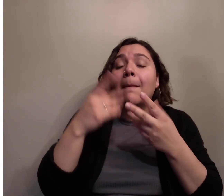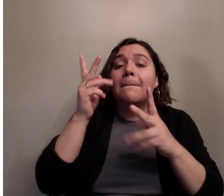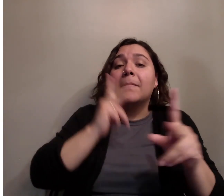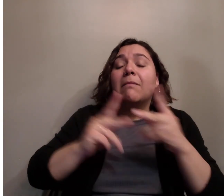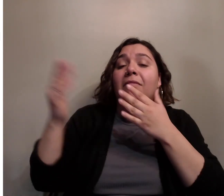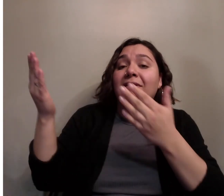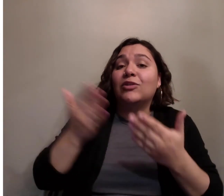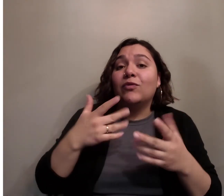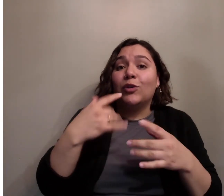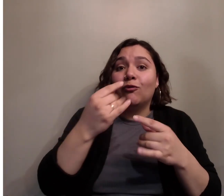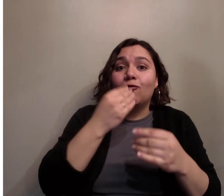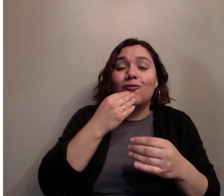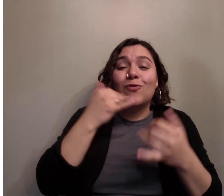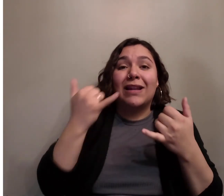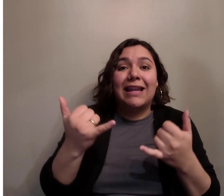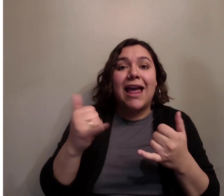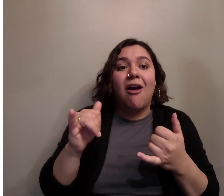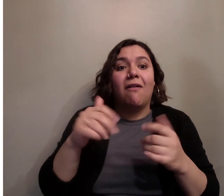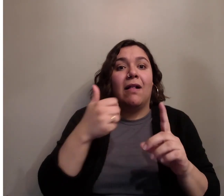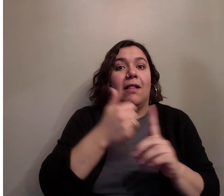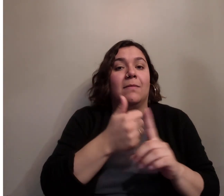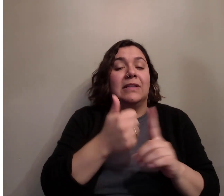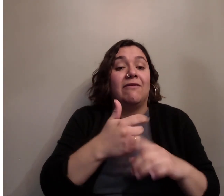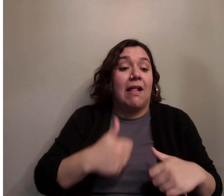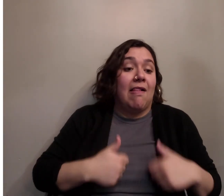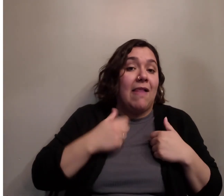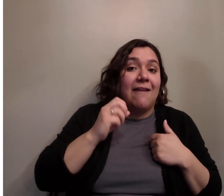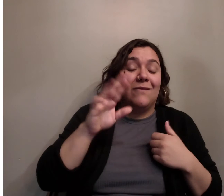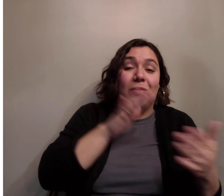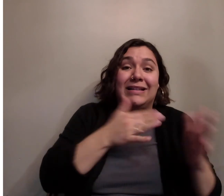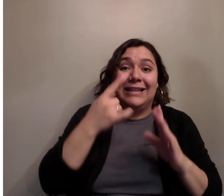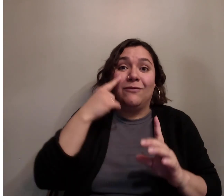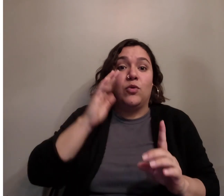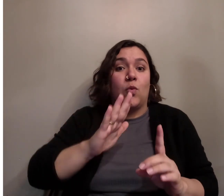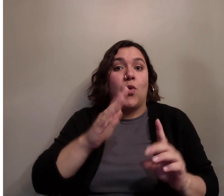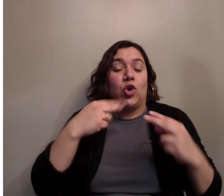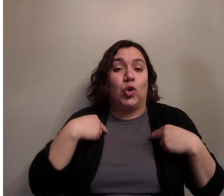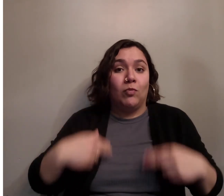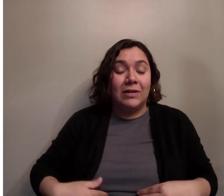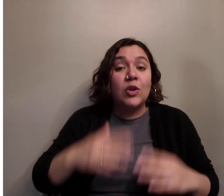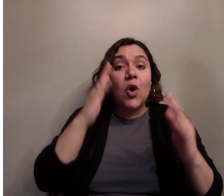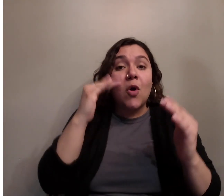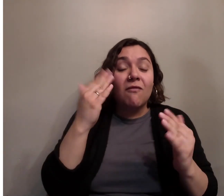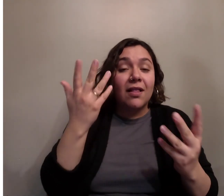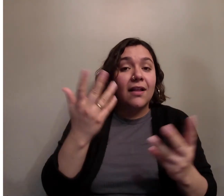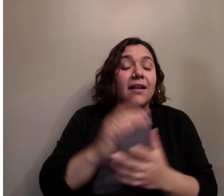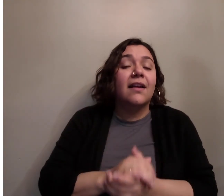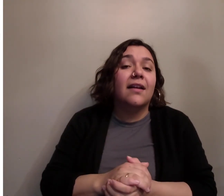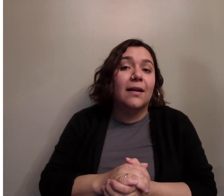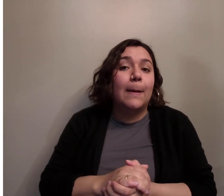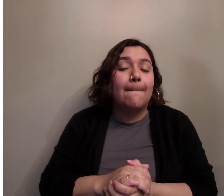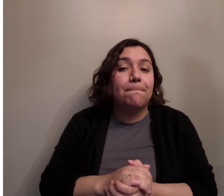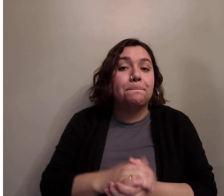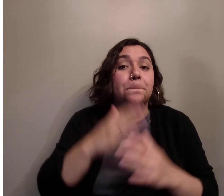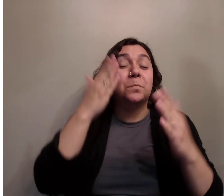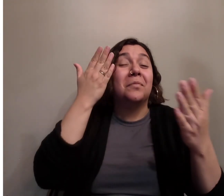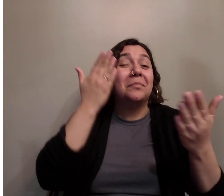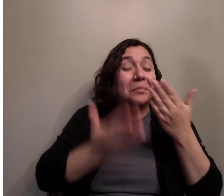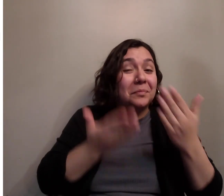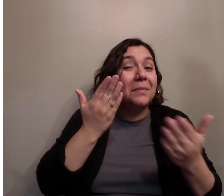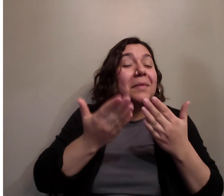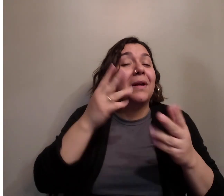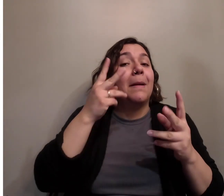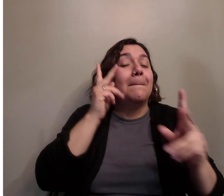masks, people delivering food are literally now life or death for your fellow human beings. So hopefully,